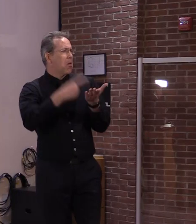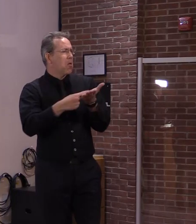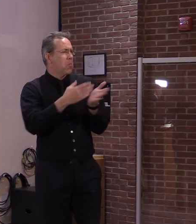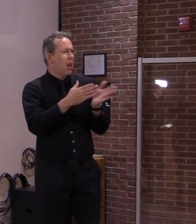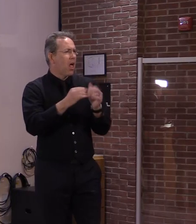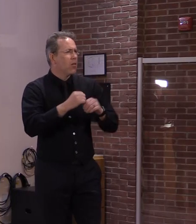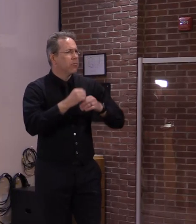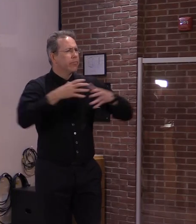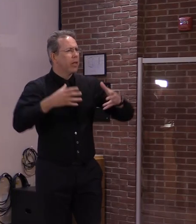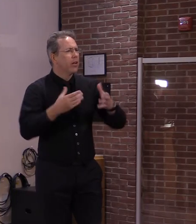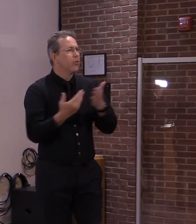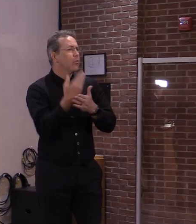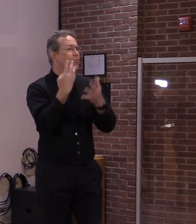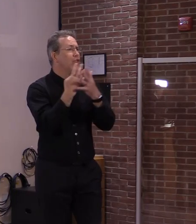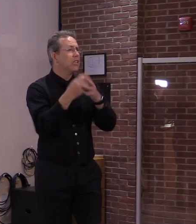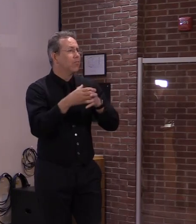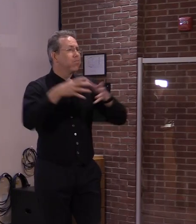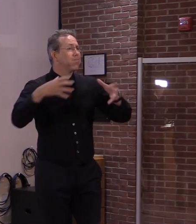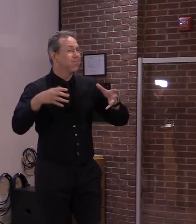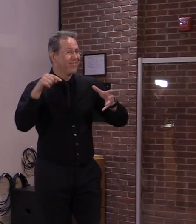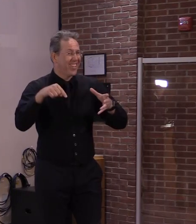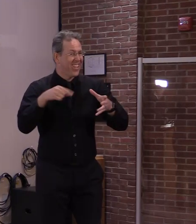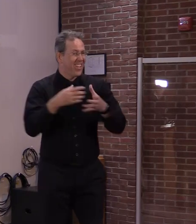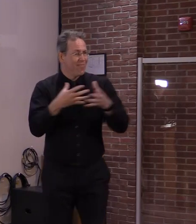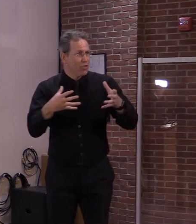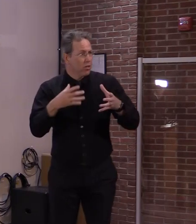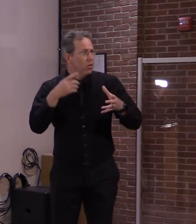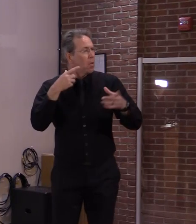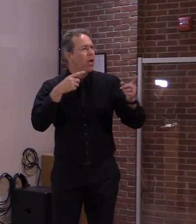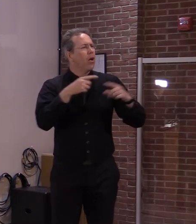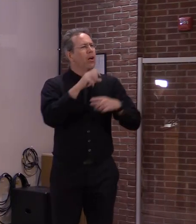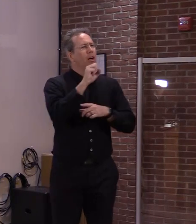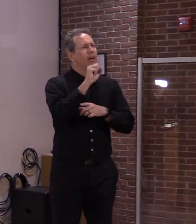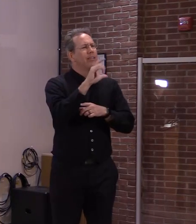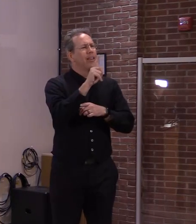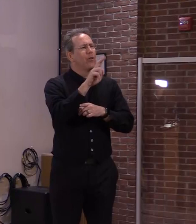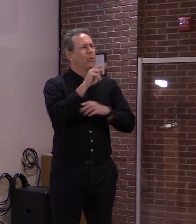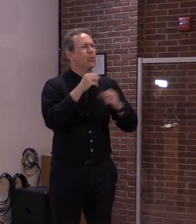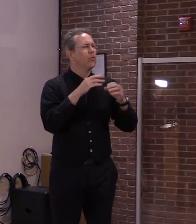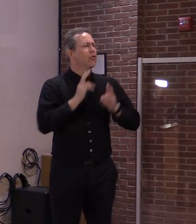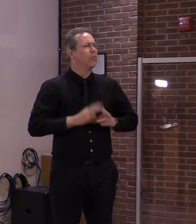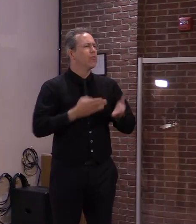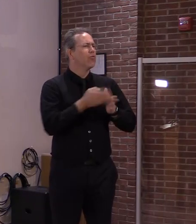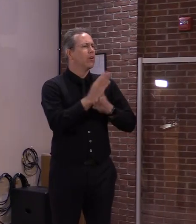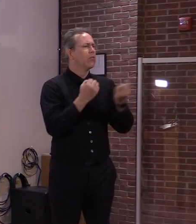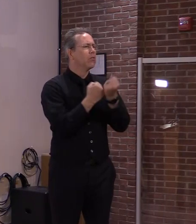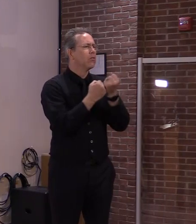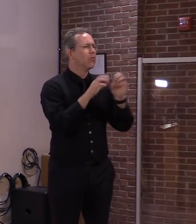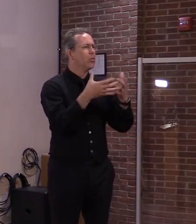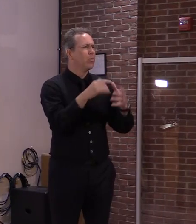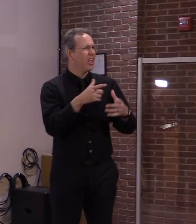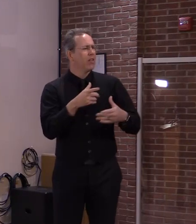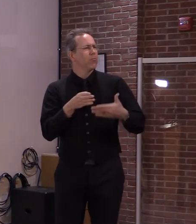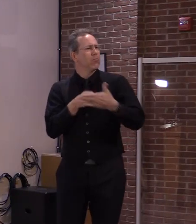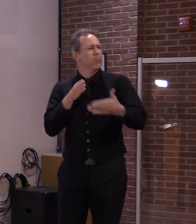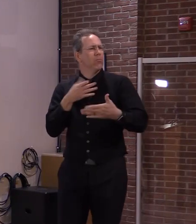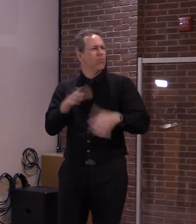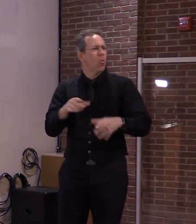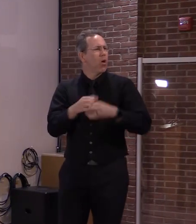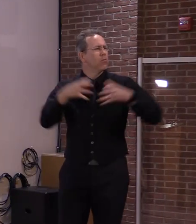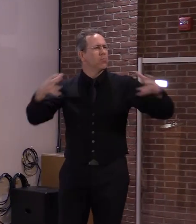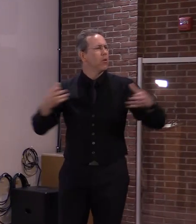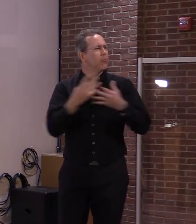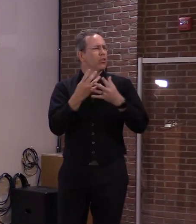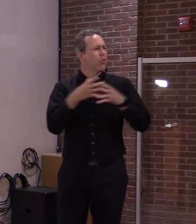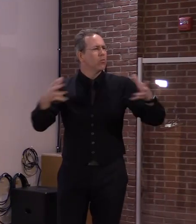governor supports that idea or whether the Department of Public Safety is specifically looking to expand the